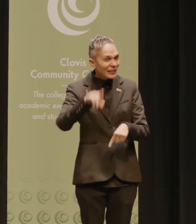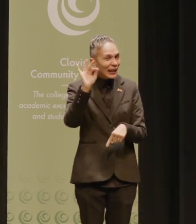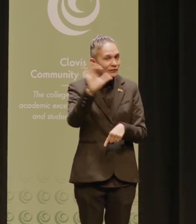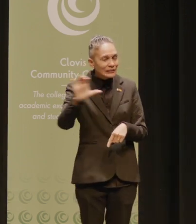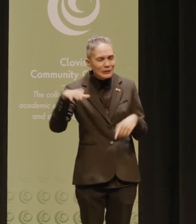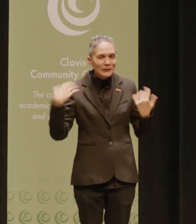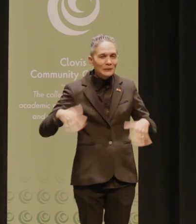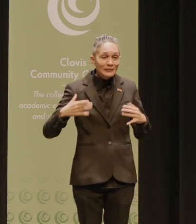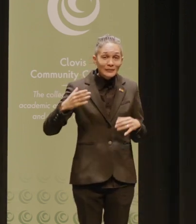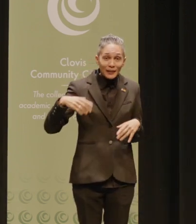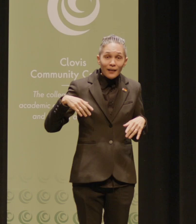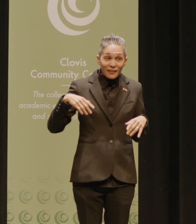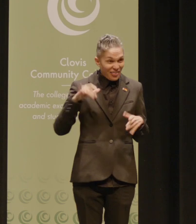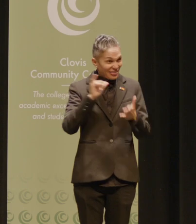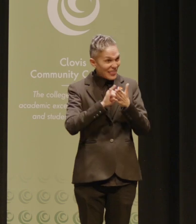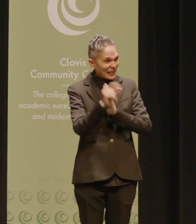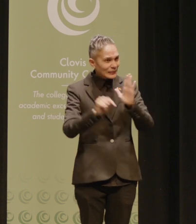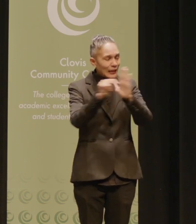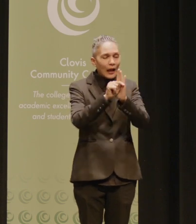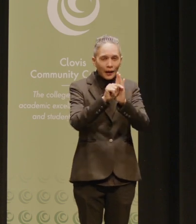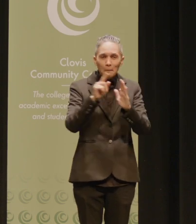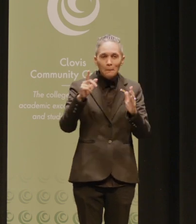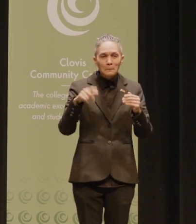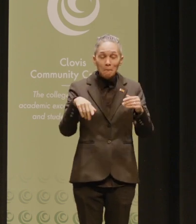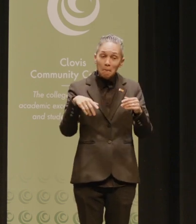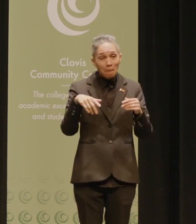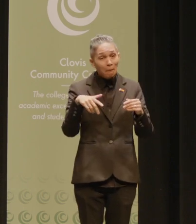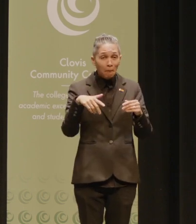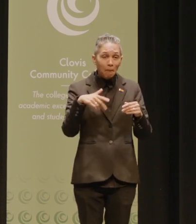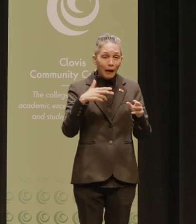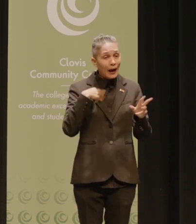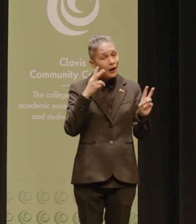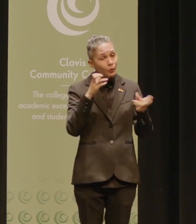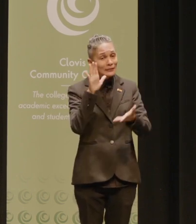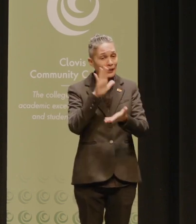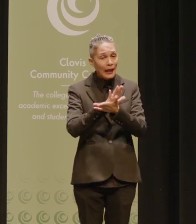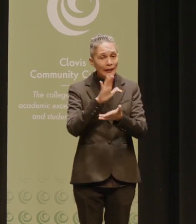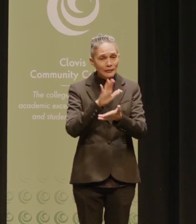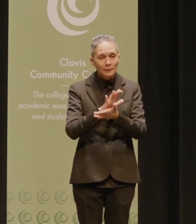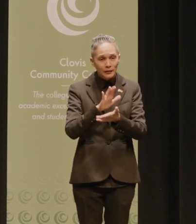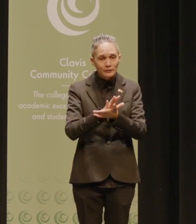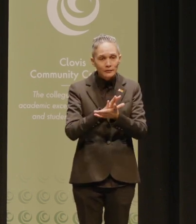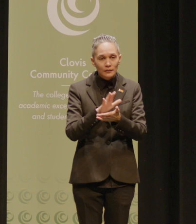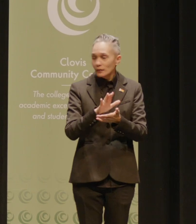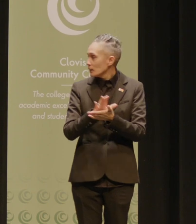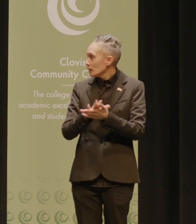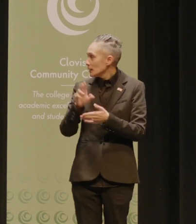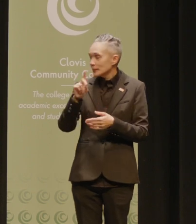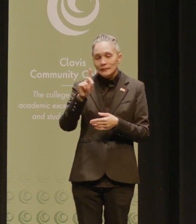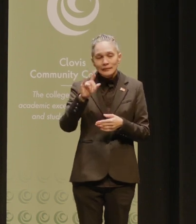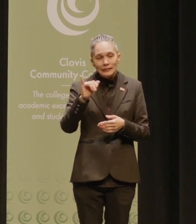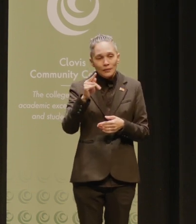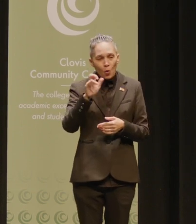City College. And during that time, I actually was academically disqualified. And it wasn't because I wasn't smart